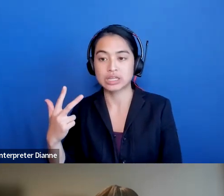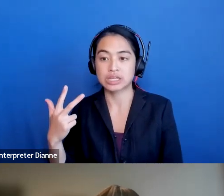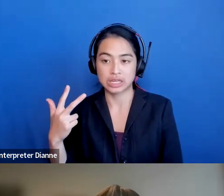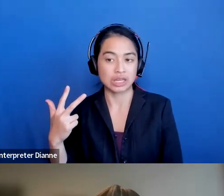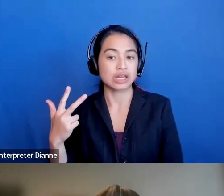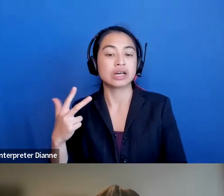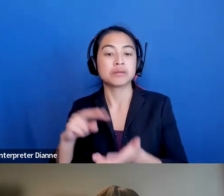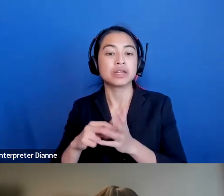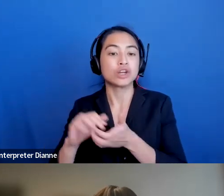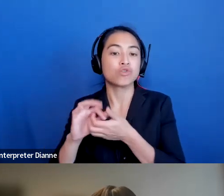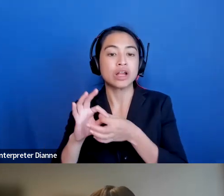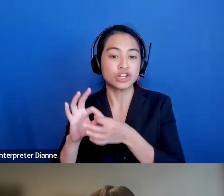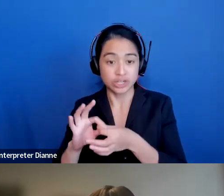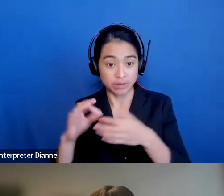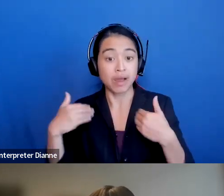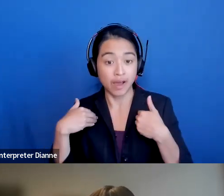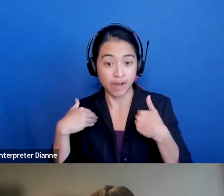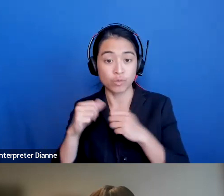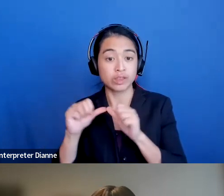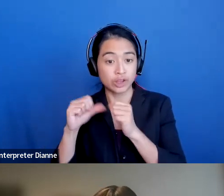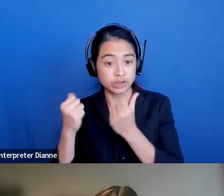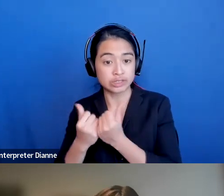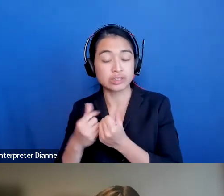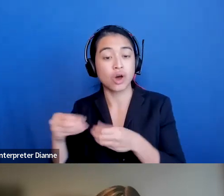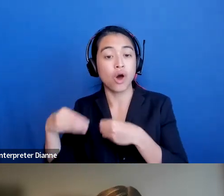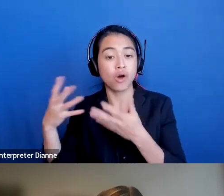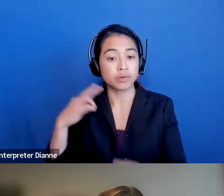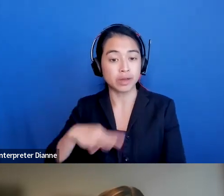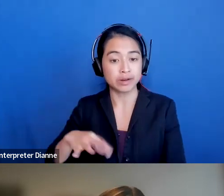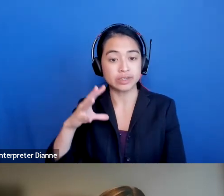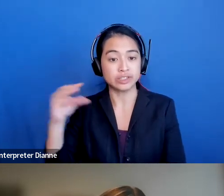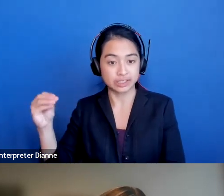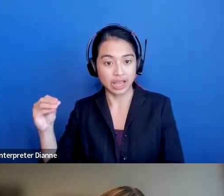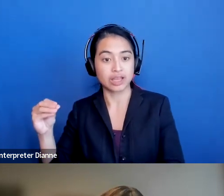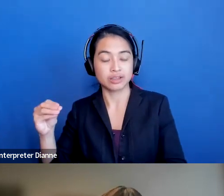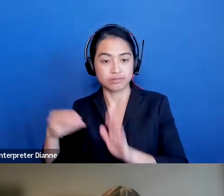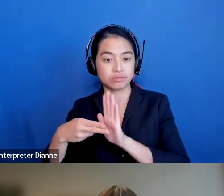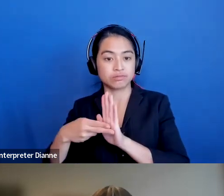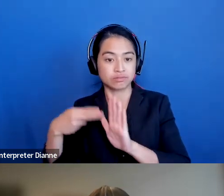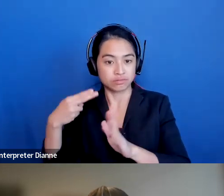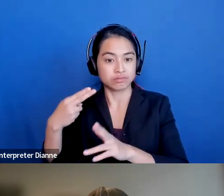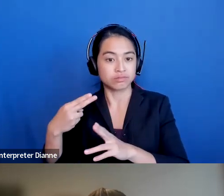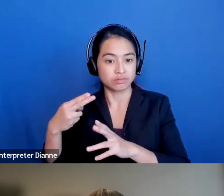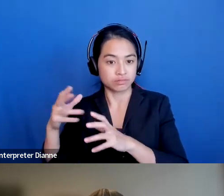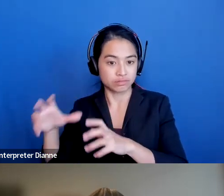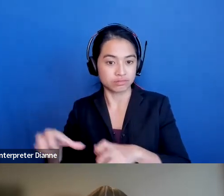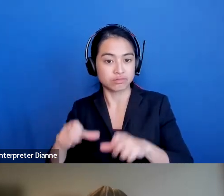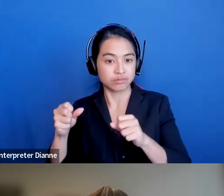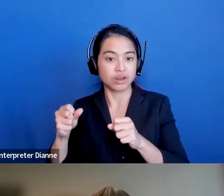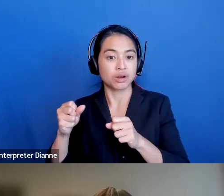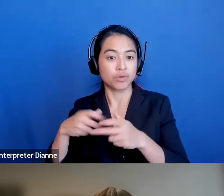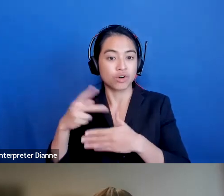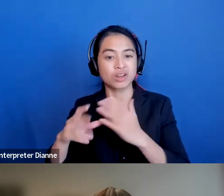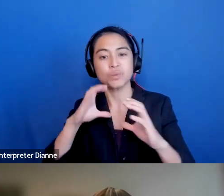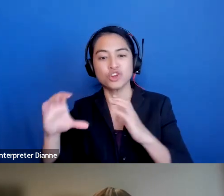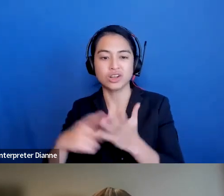a relationship is in place with agencies that offer benefits and entitlement programs, but communication is sporadic and